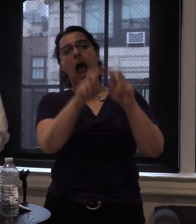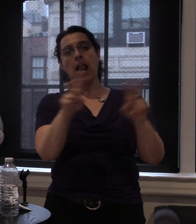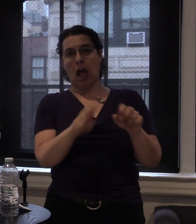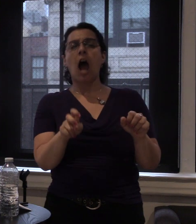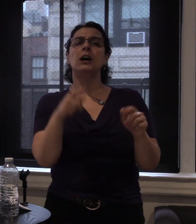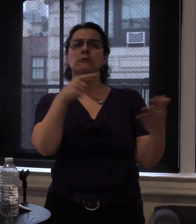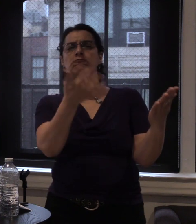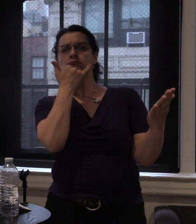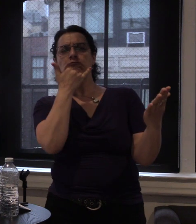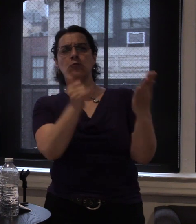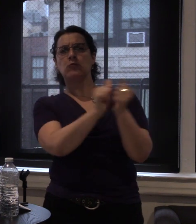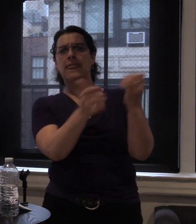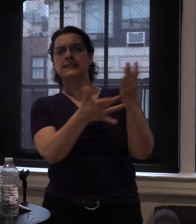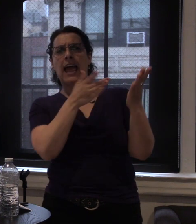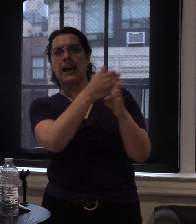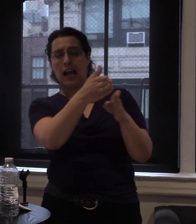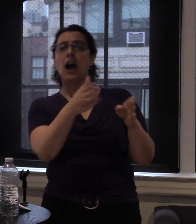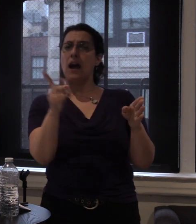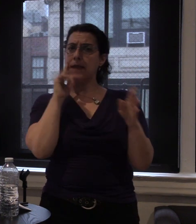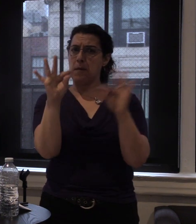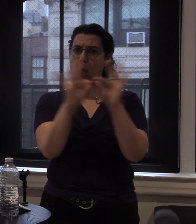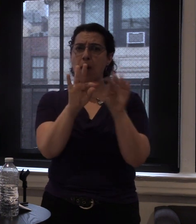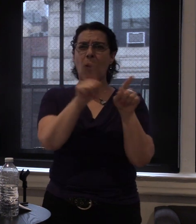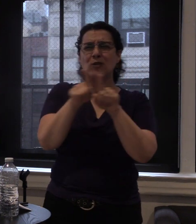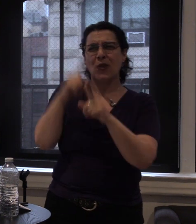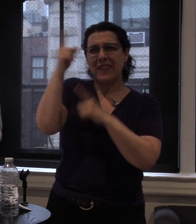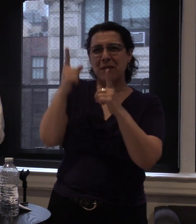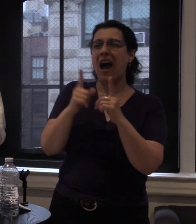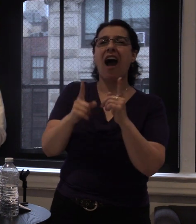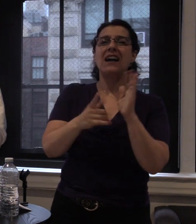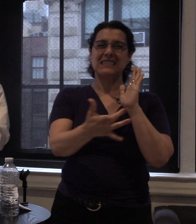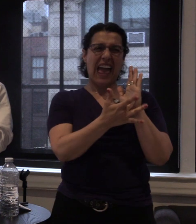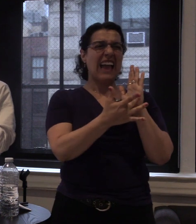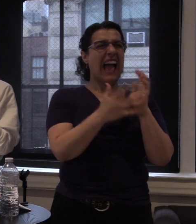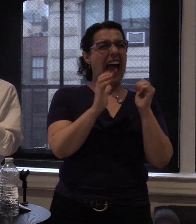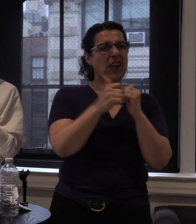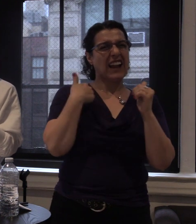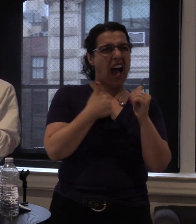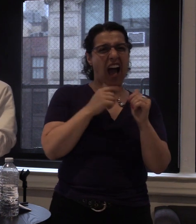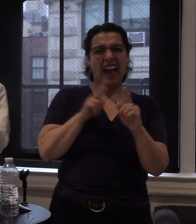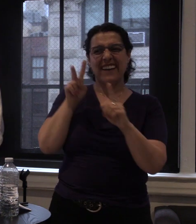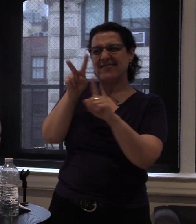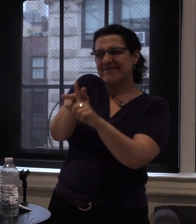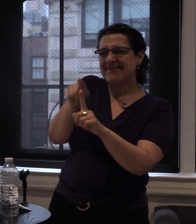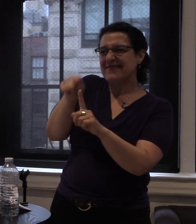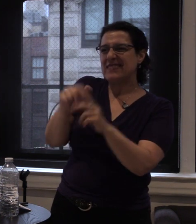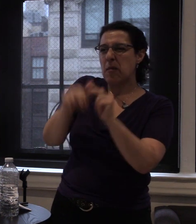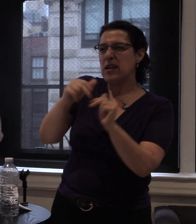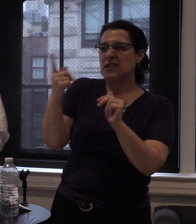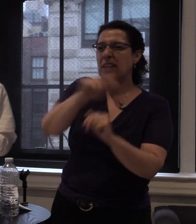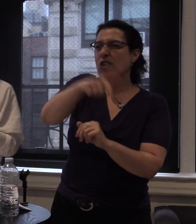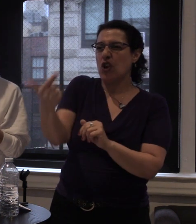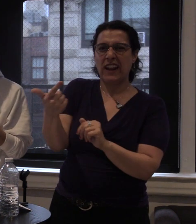important. But I think it's also important to think about how can we build something alternative. So this is where the arts and design comes in,